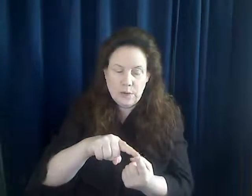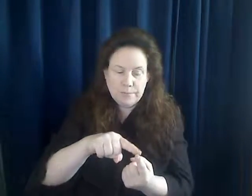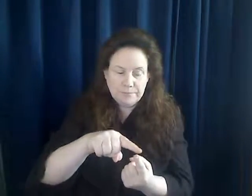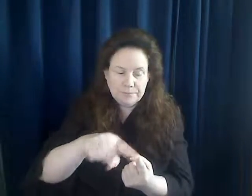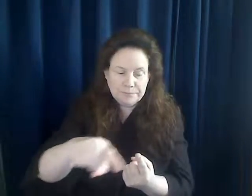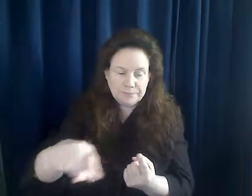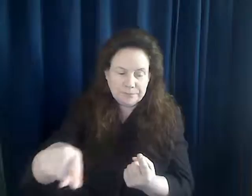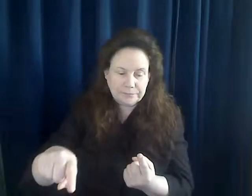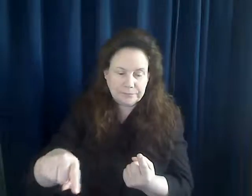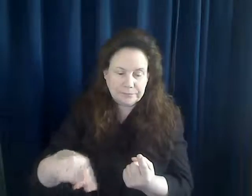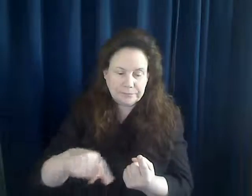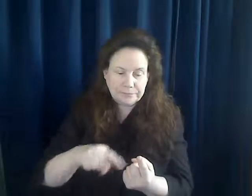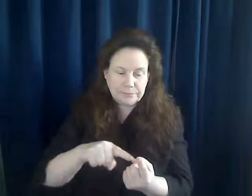When.